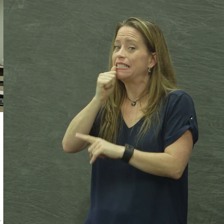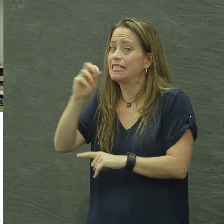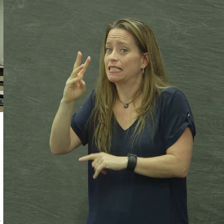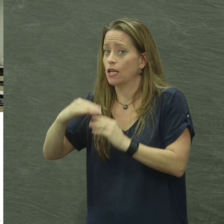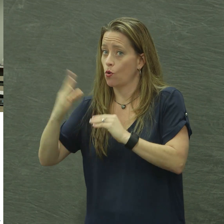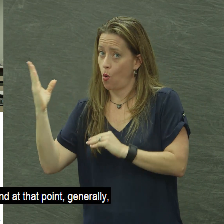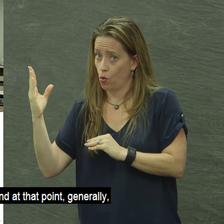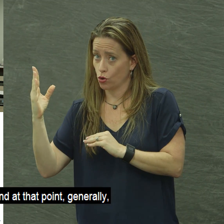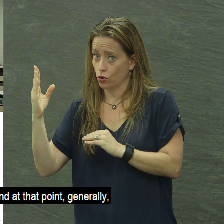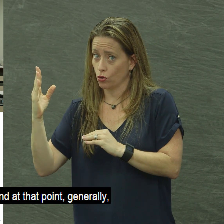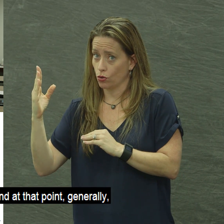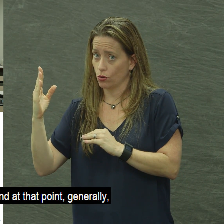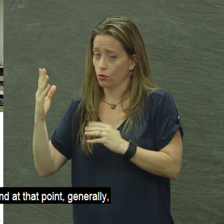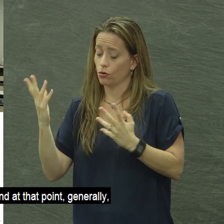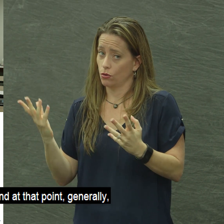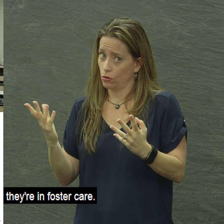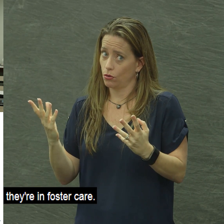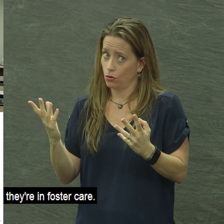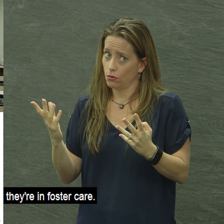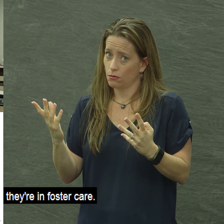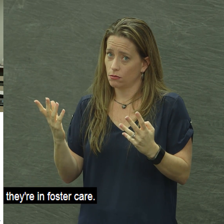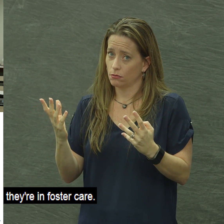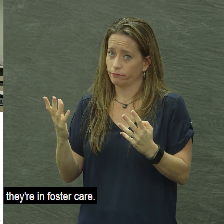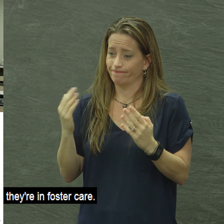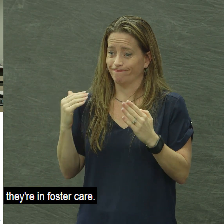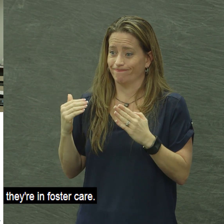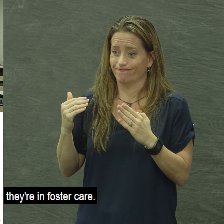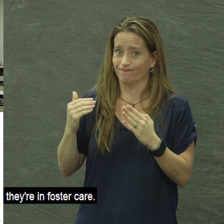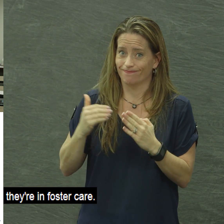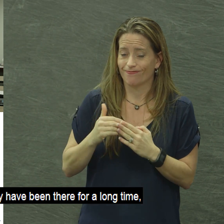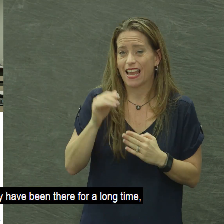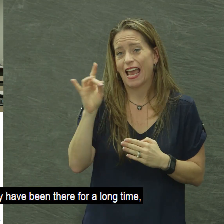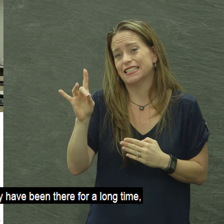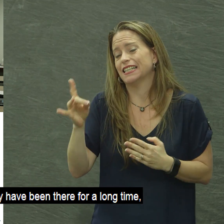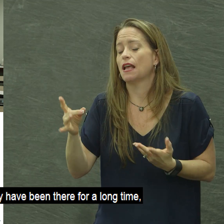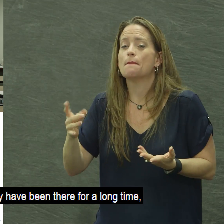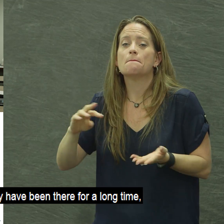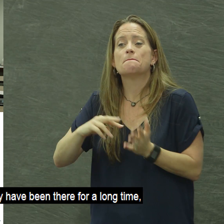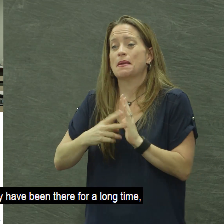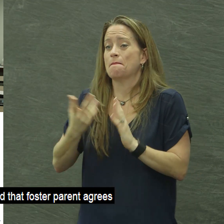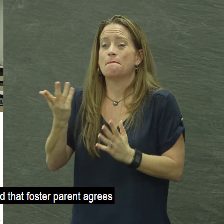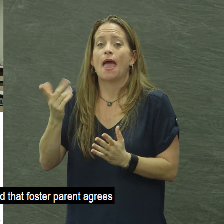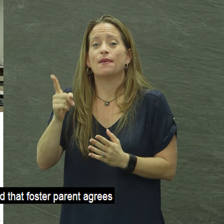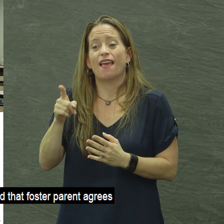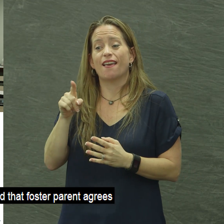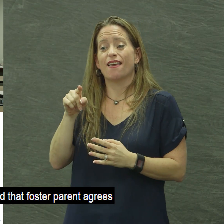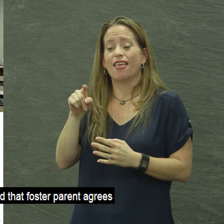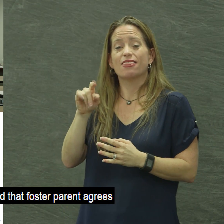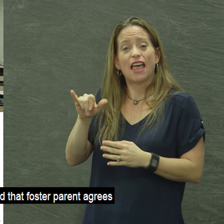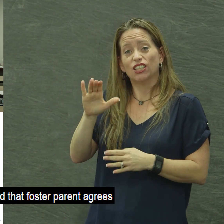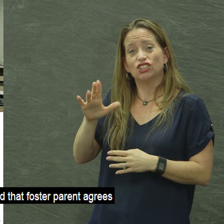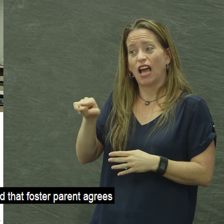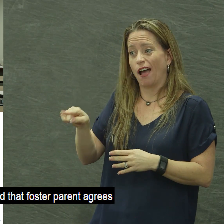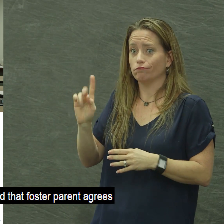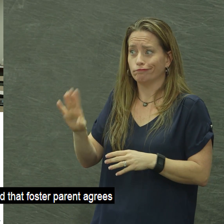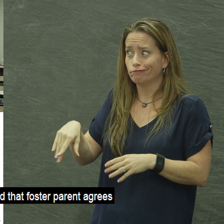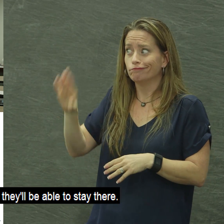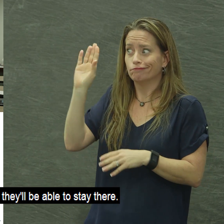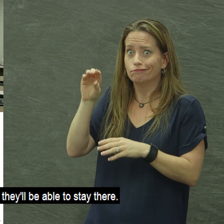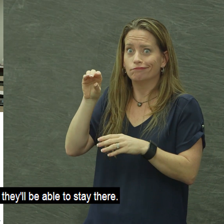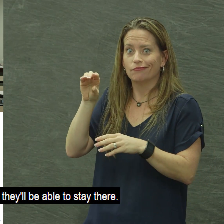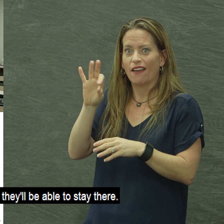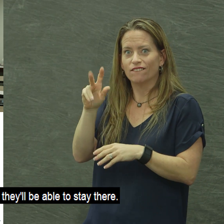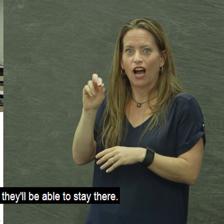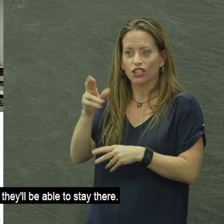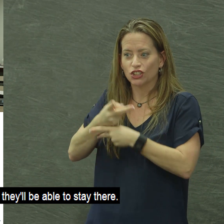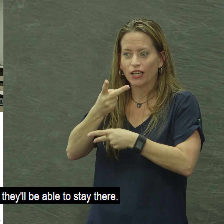Okay. And at that point, generally, they're in foster care. They may have been there for a long time, and that foster parent agrees